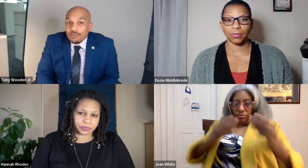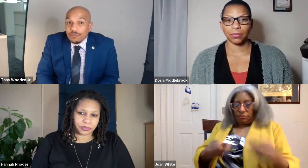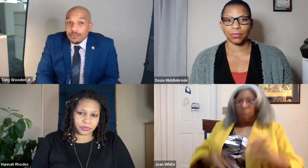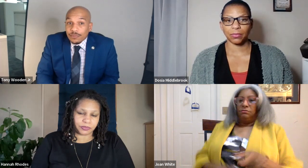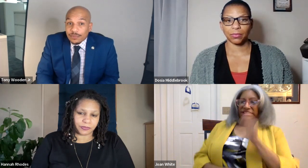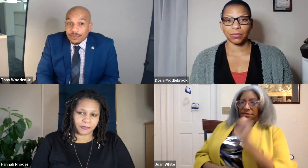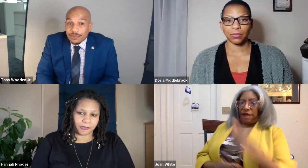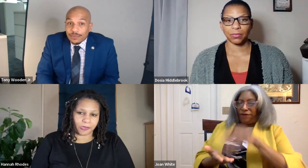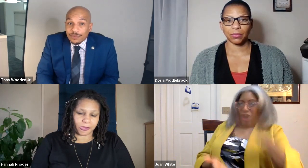could have.